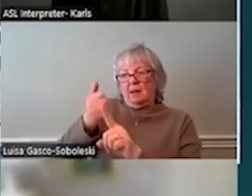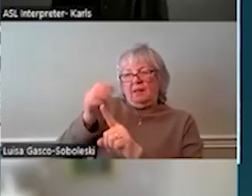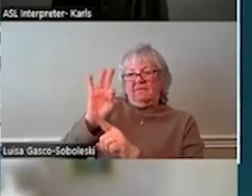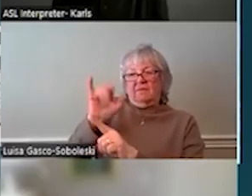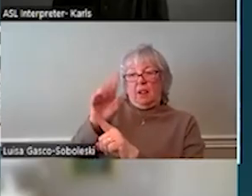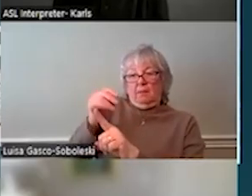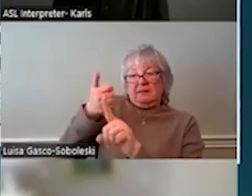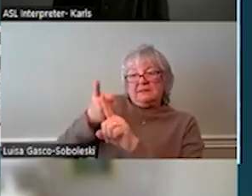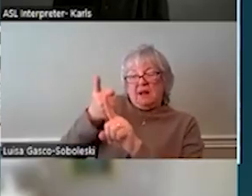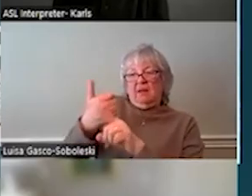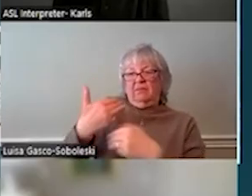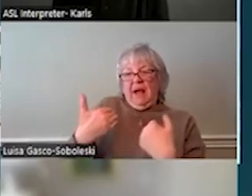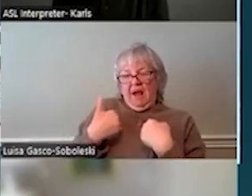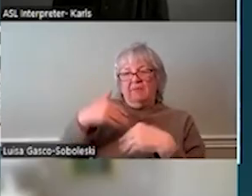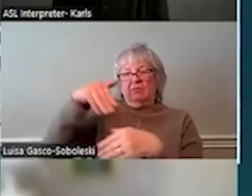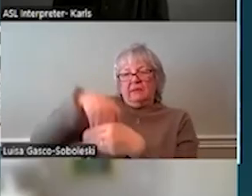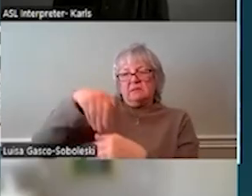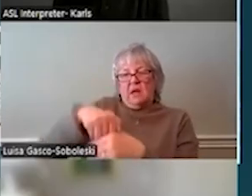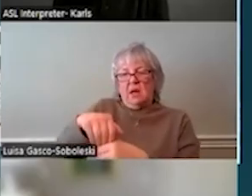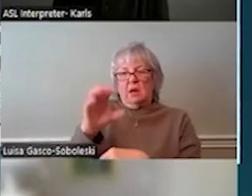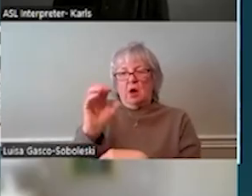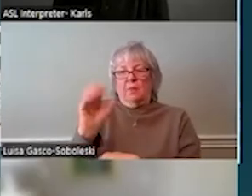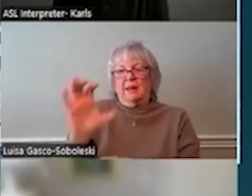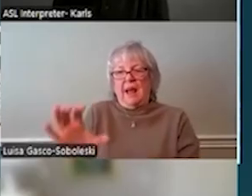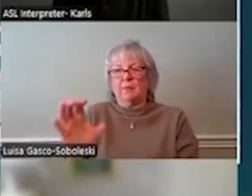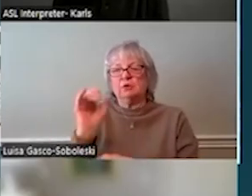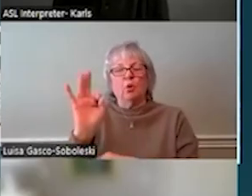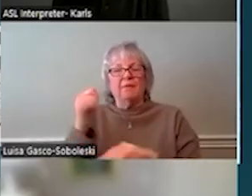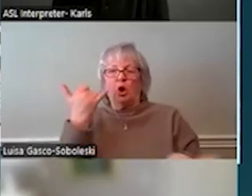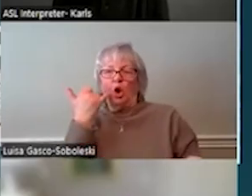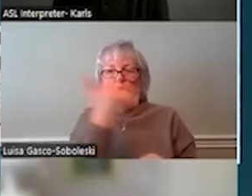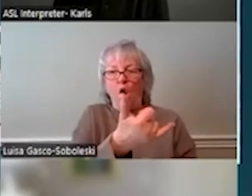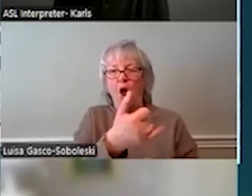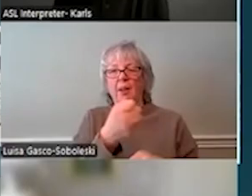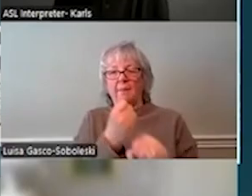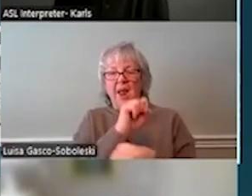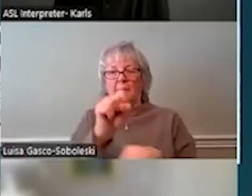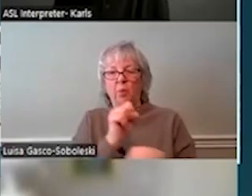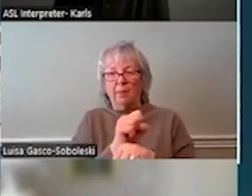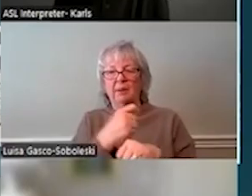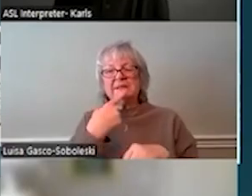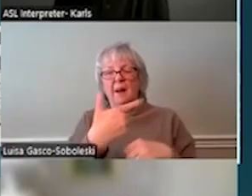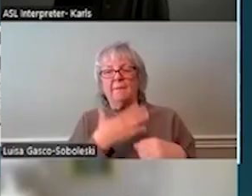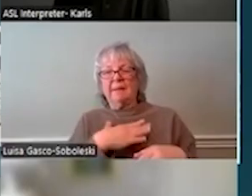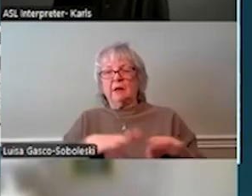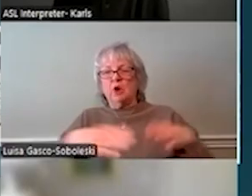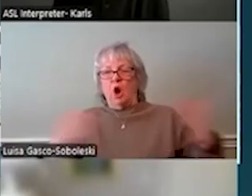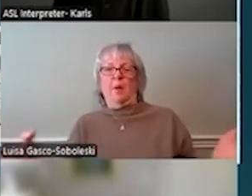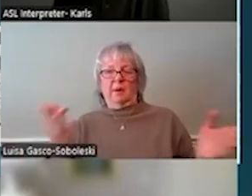Where you were not able to get captions because the film itself had open captions